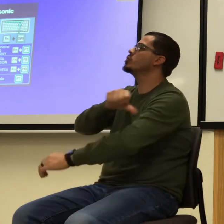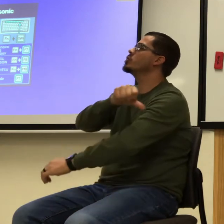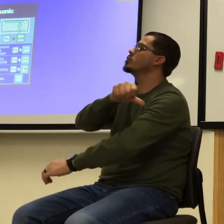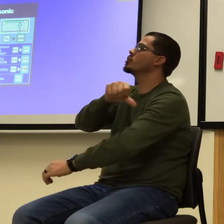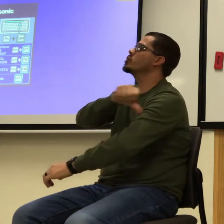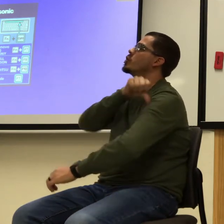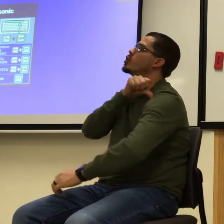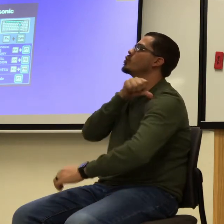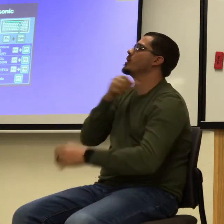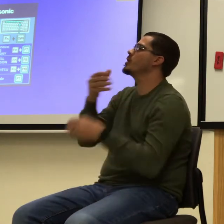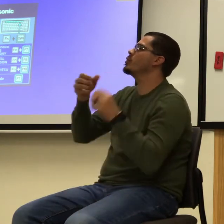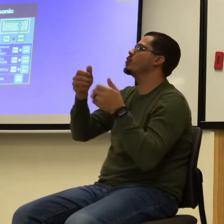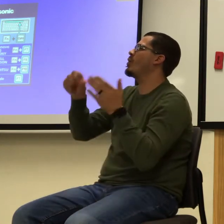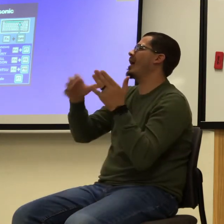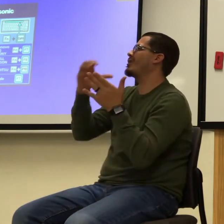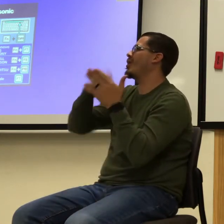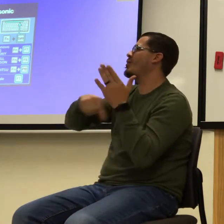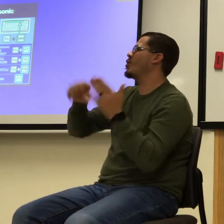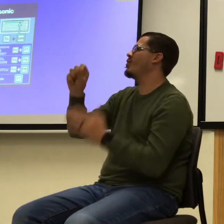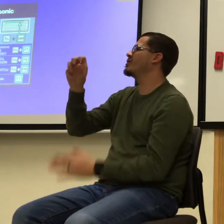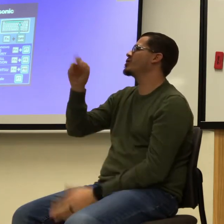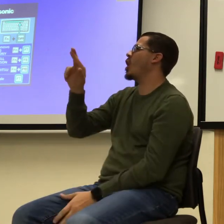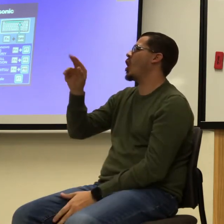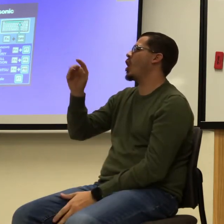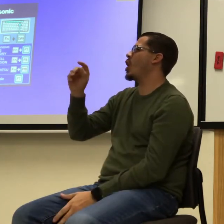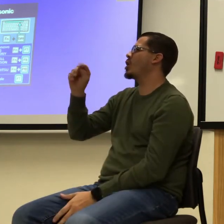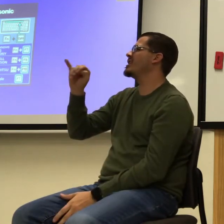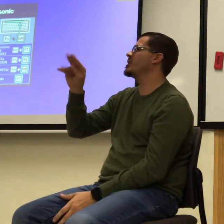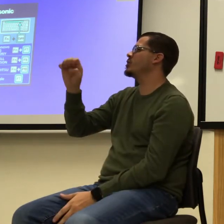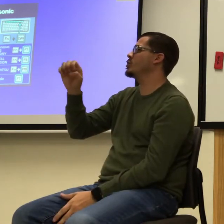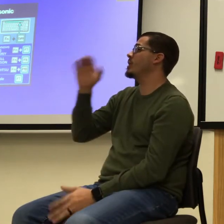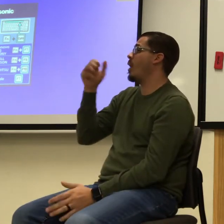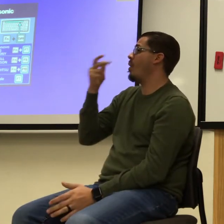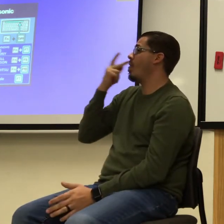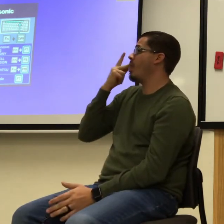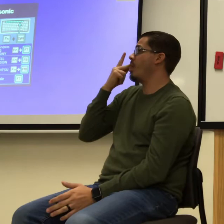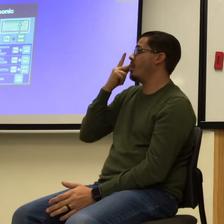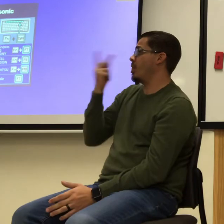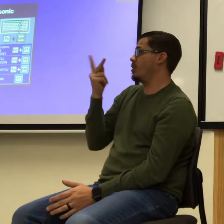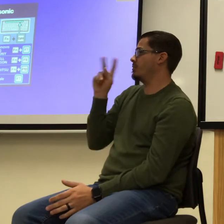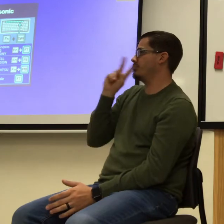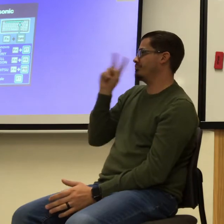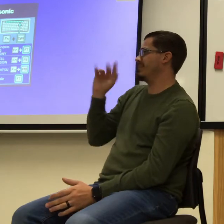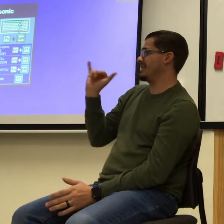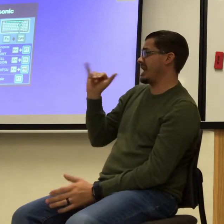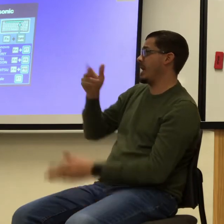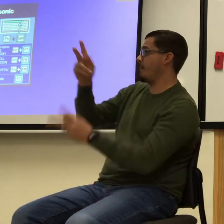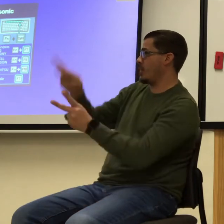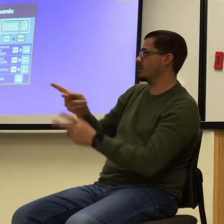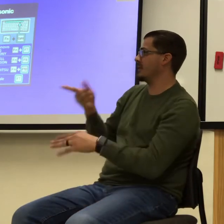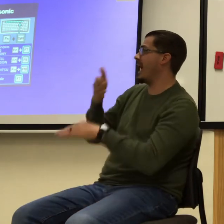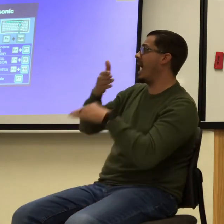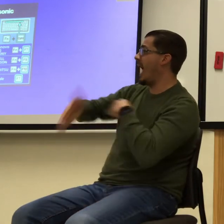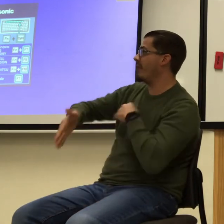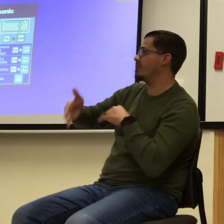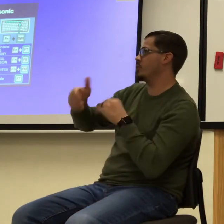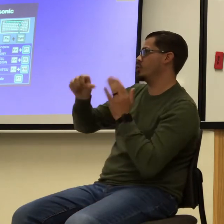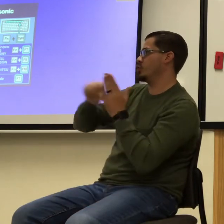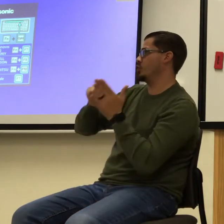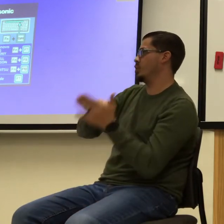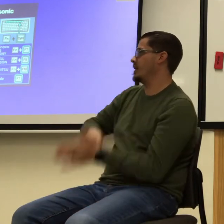some scar tissue. And let's look at the same subject post-surgery. Tell me if you see an